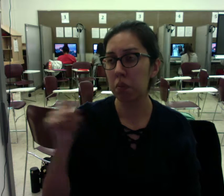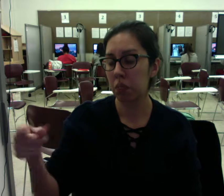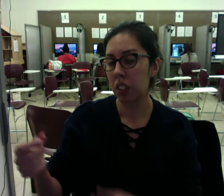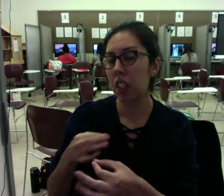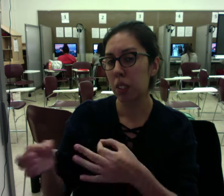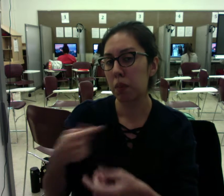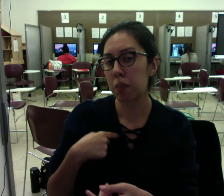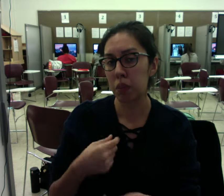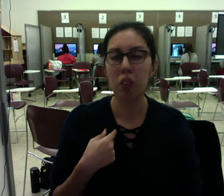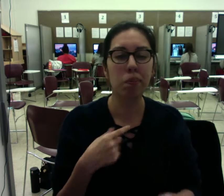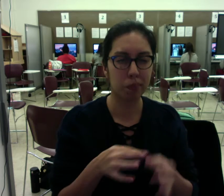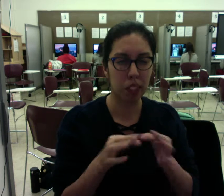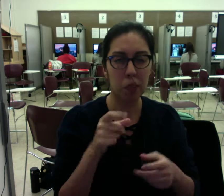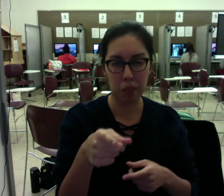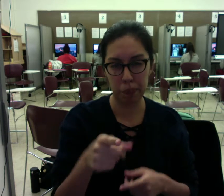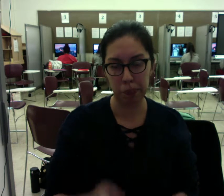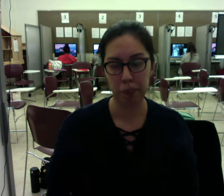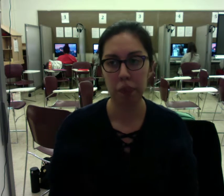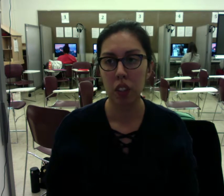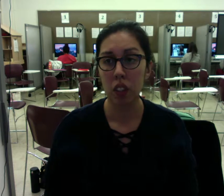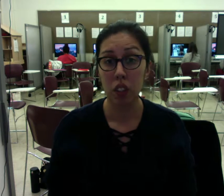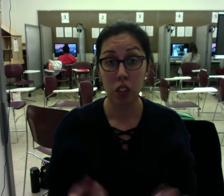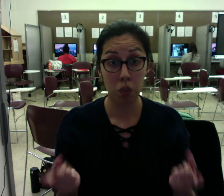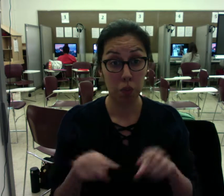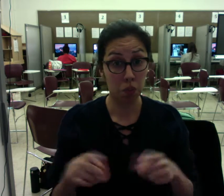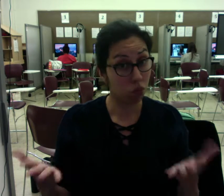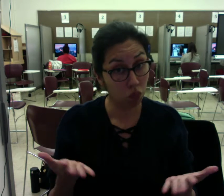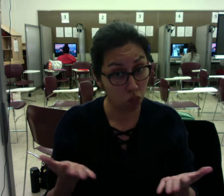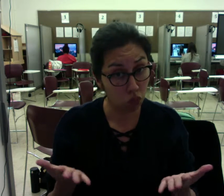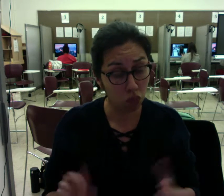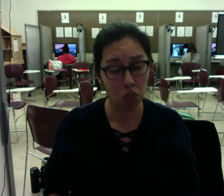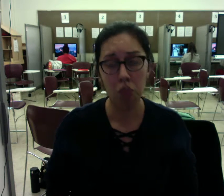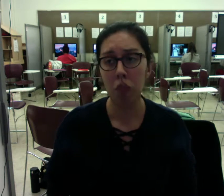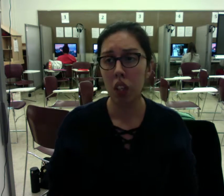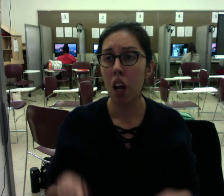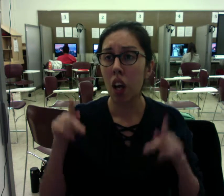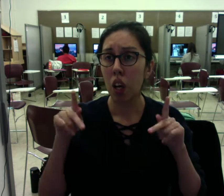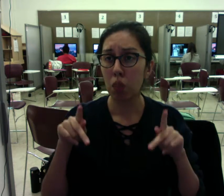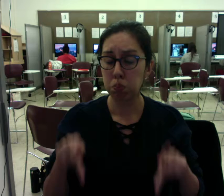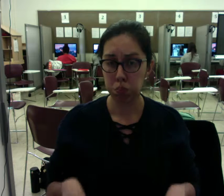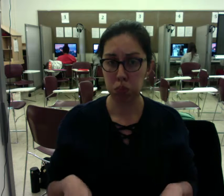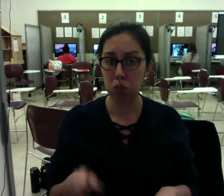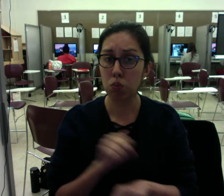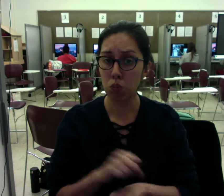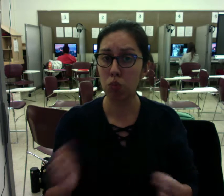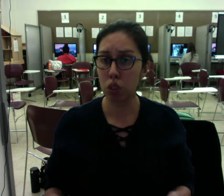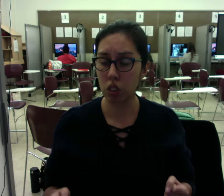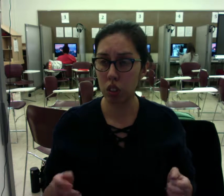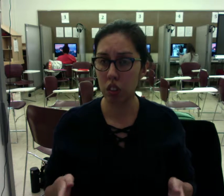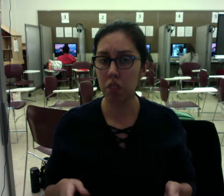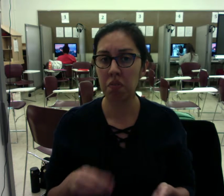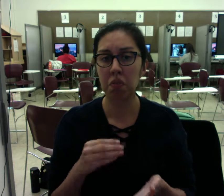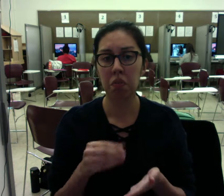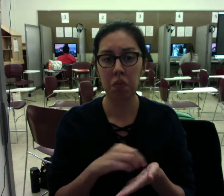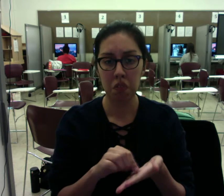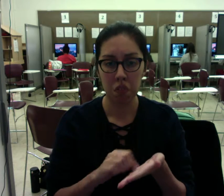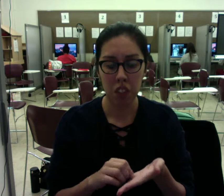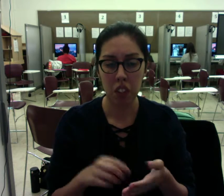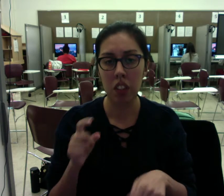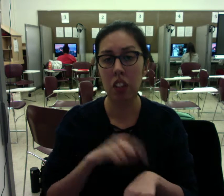the beginning is that you have an individual who will fill out a time card, and then that time card has to be taken to be approved by somebody who has the